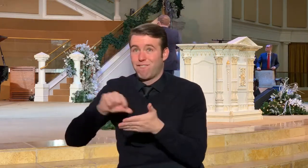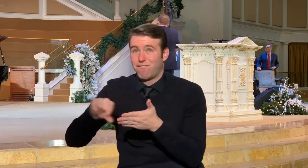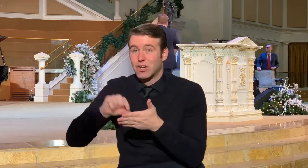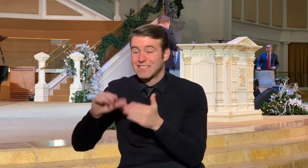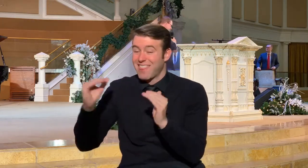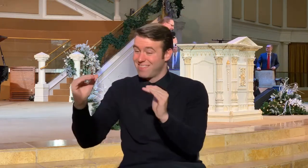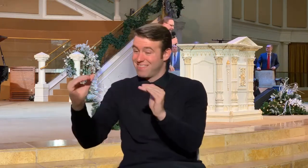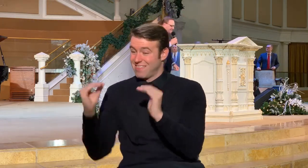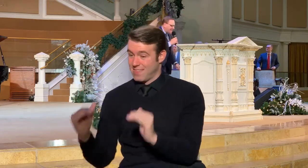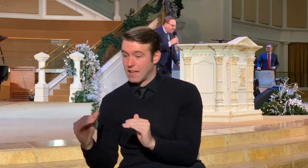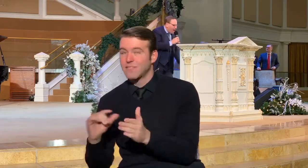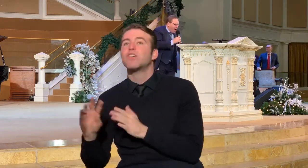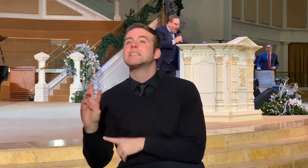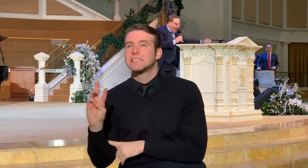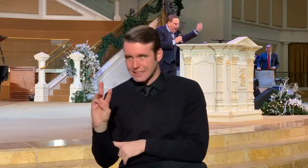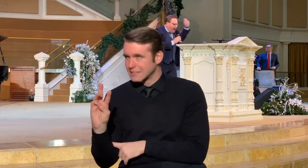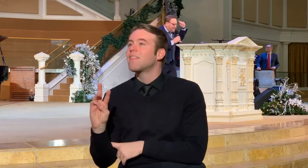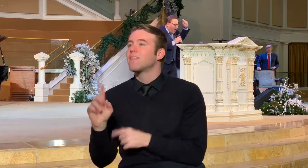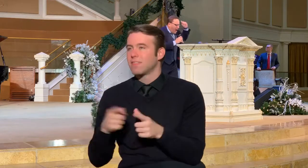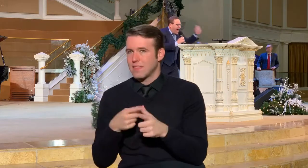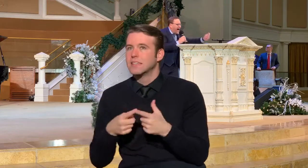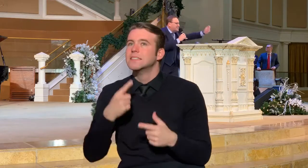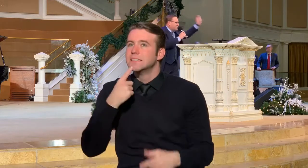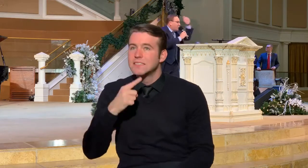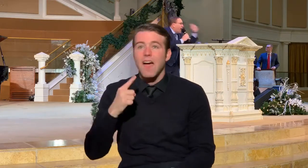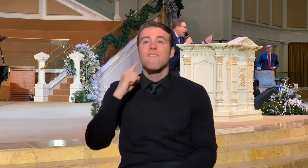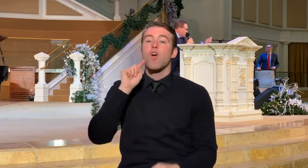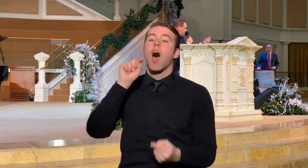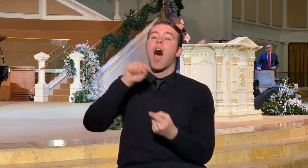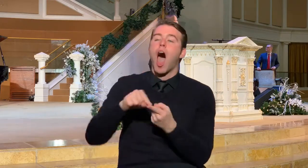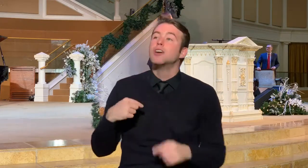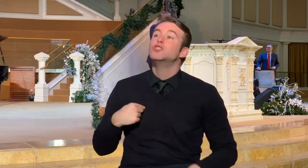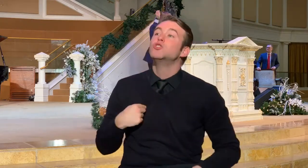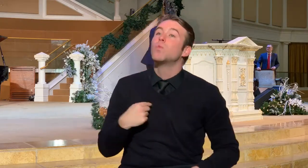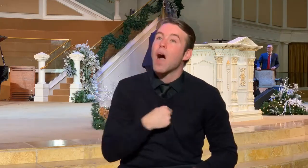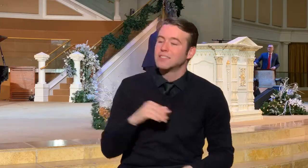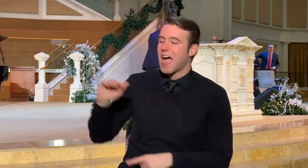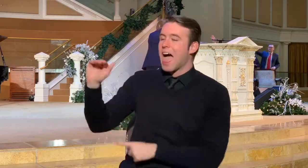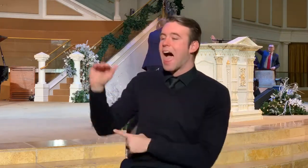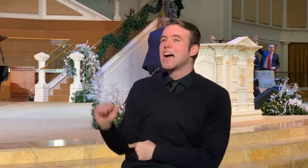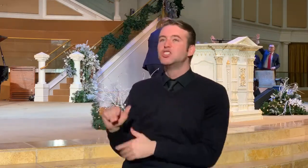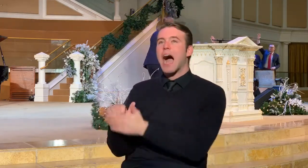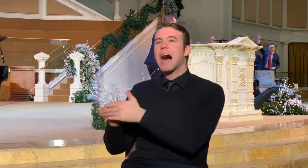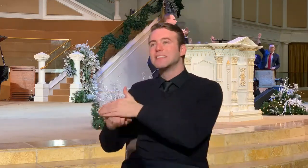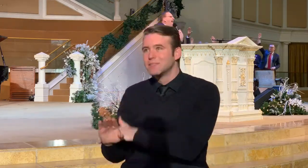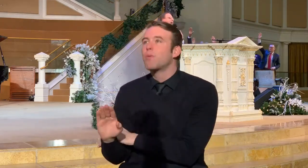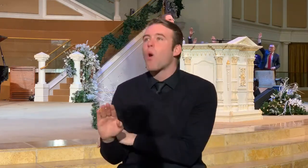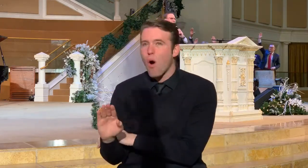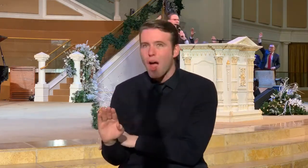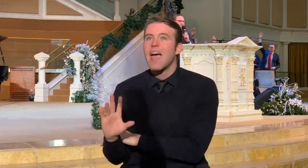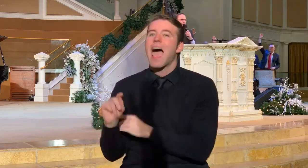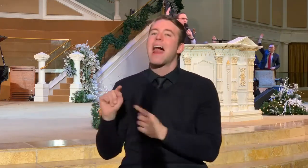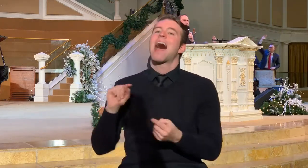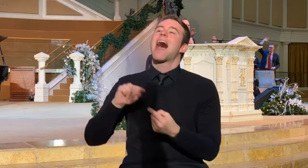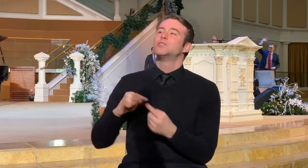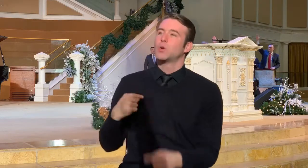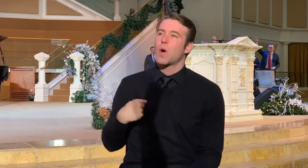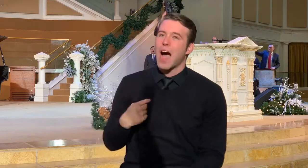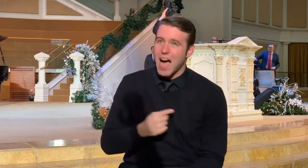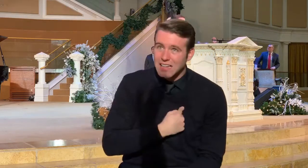very next verse says, God, for unto us a child is born.